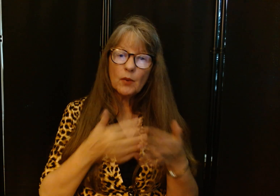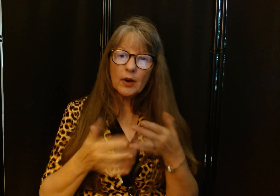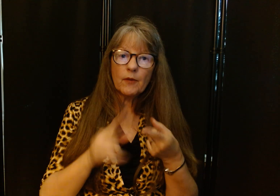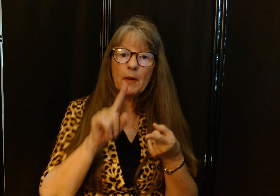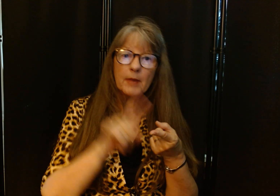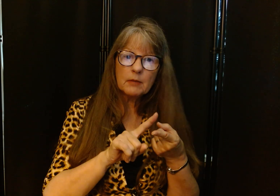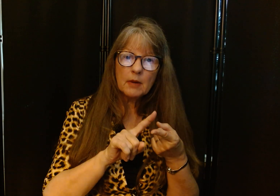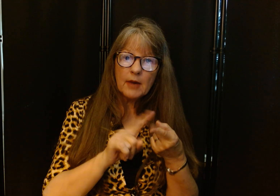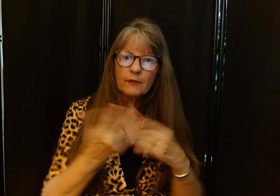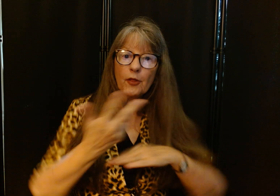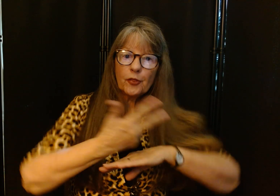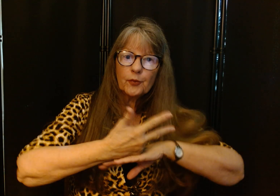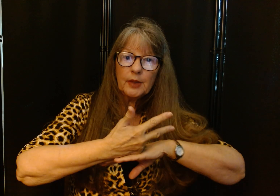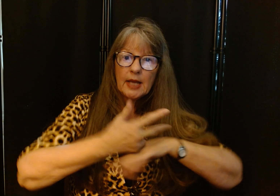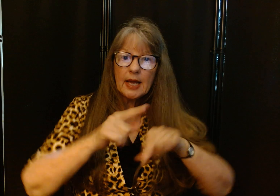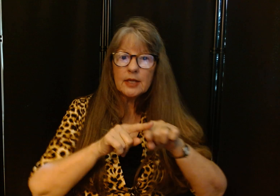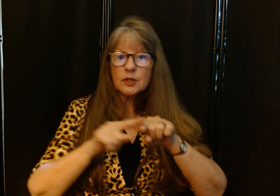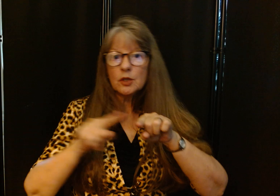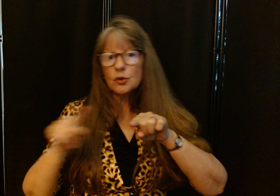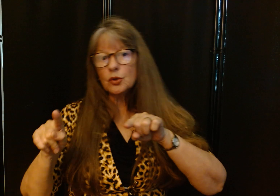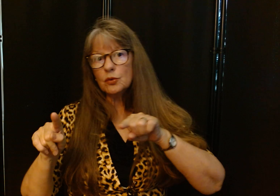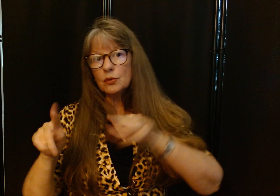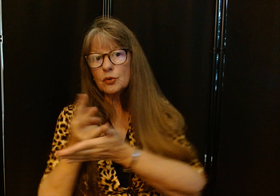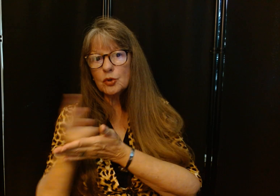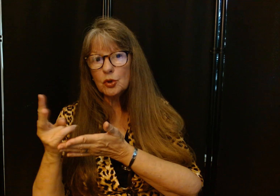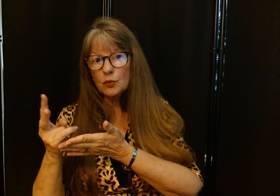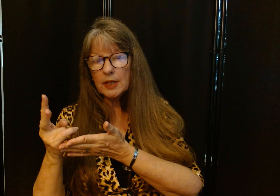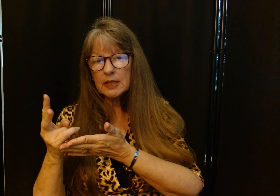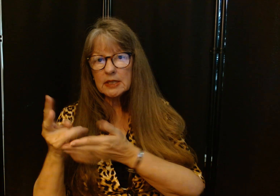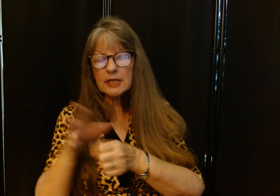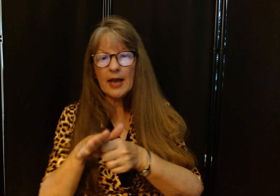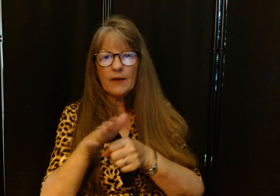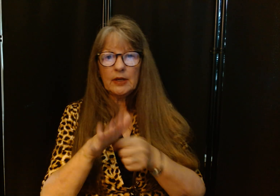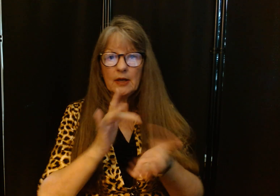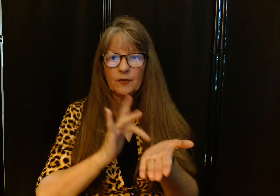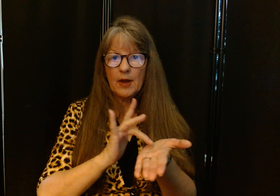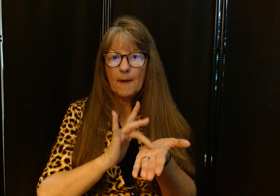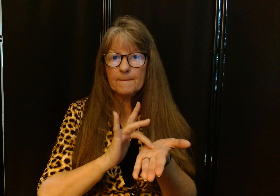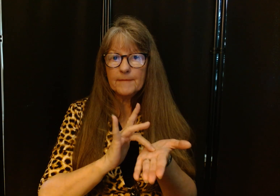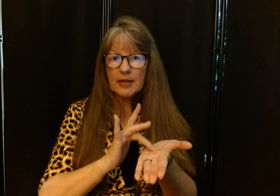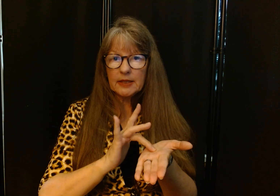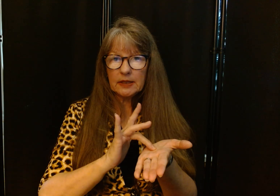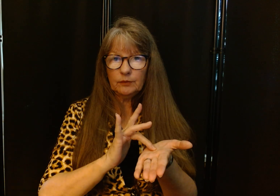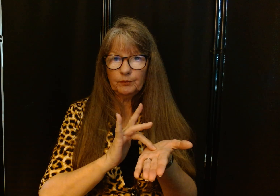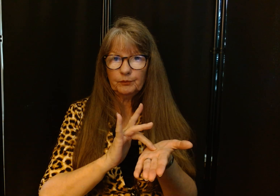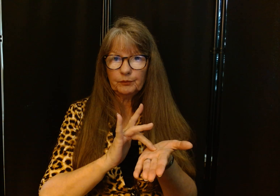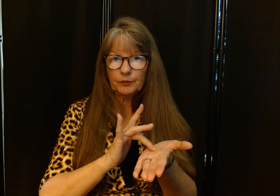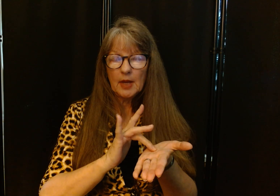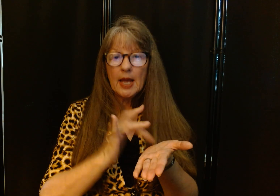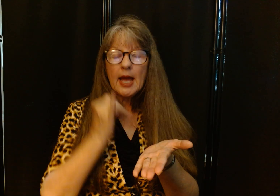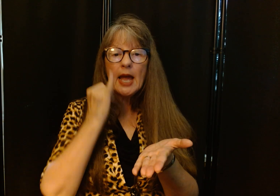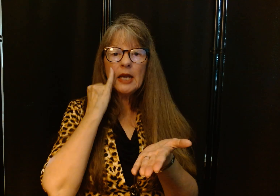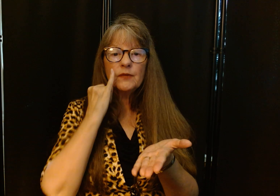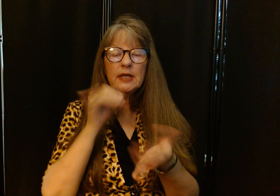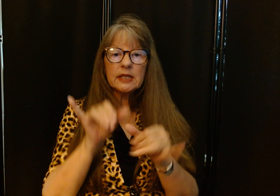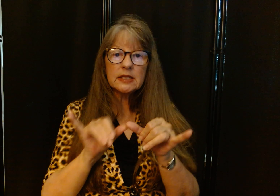from a minimum of 3 days to 2 weeks to have enough medicine. And if it needs to